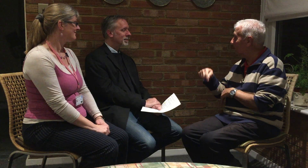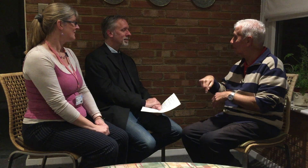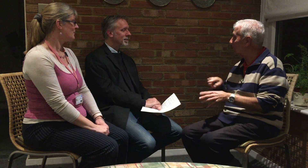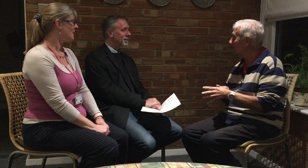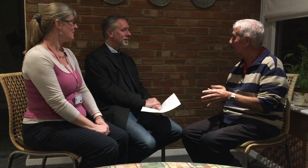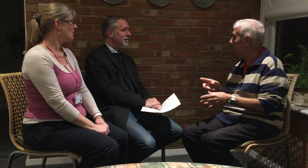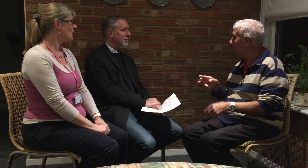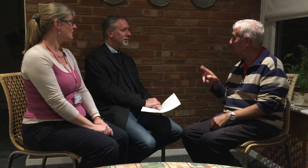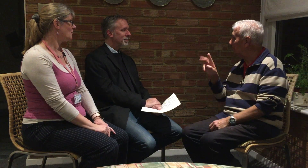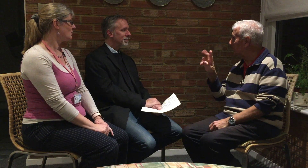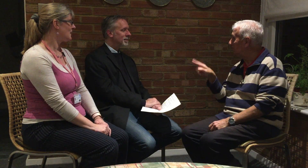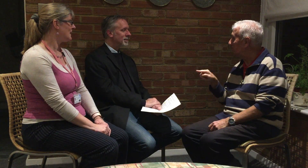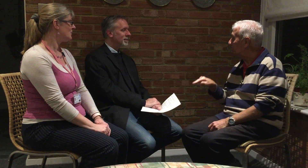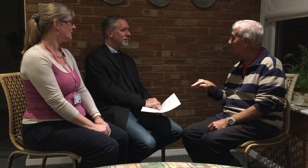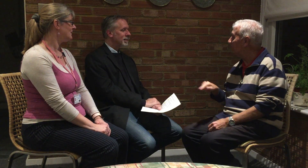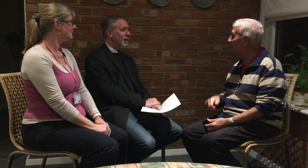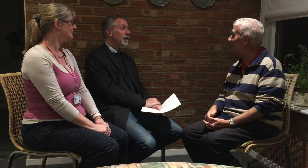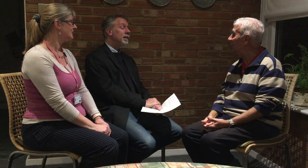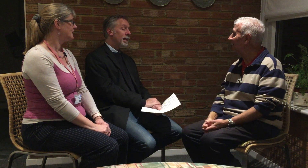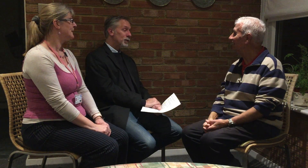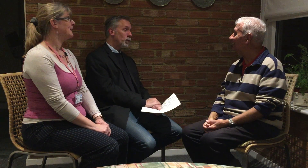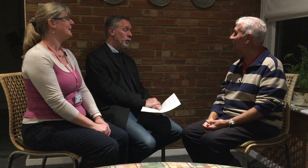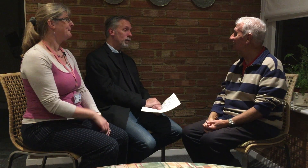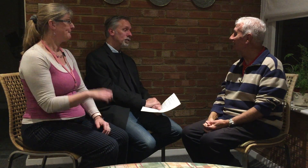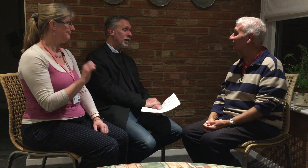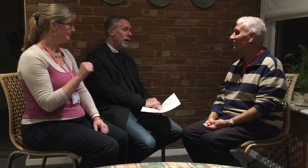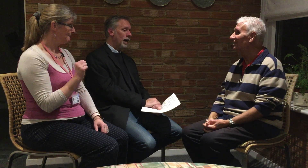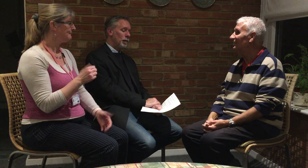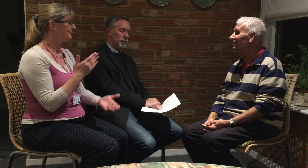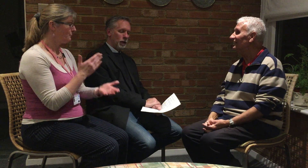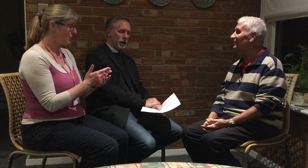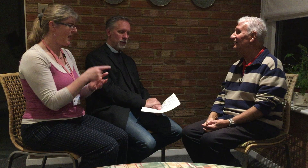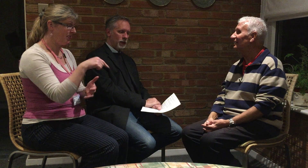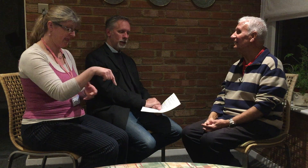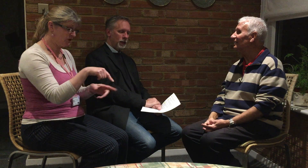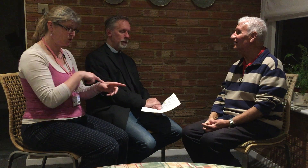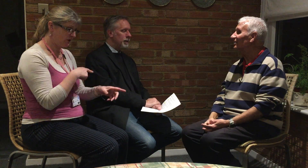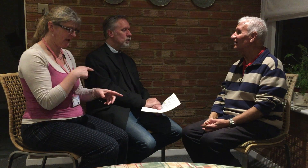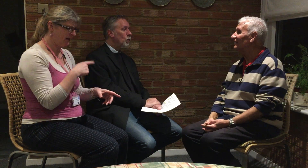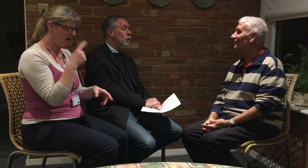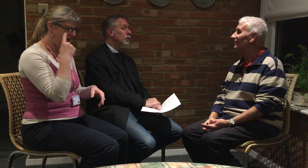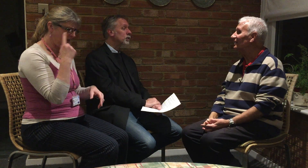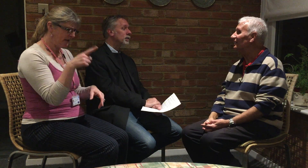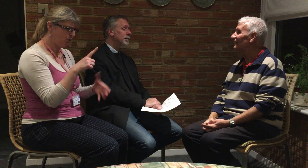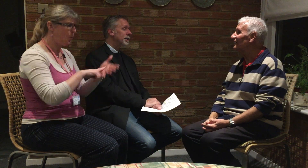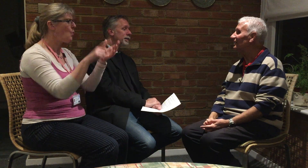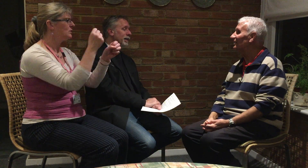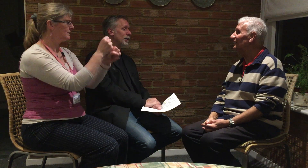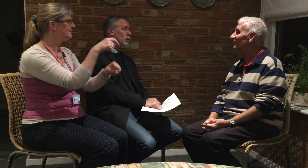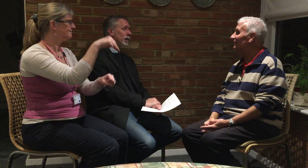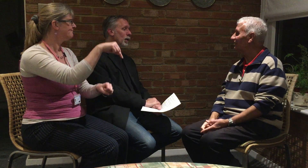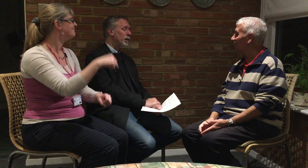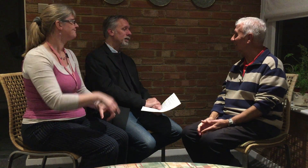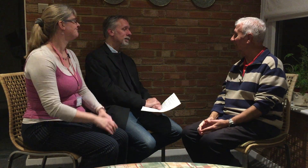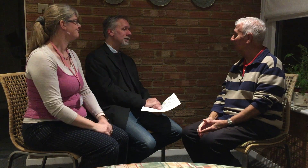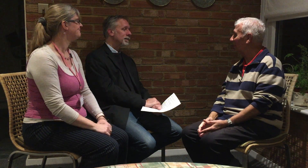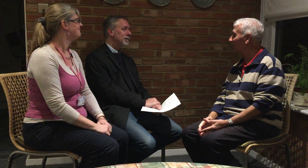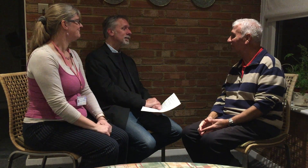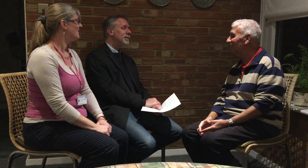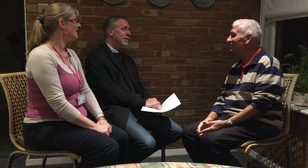Do you want to go? Are you going to Florida again this year? Yes, we will. I think it is August this year that we're going. Really?